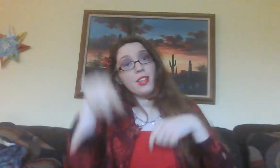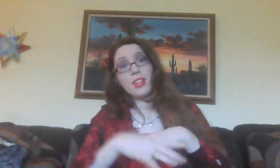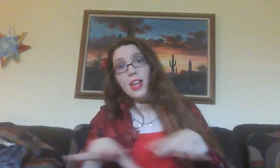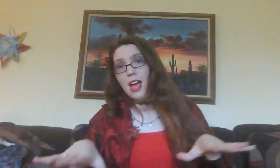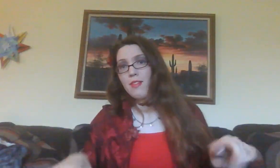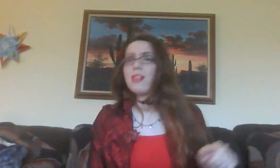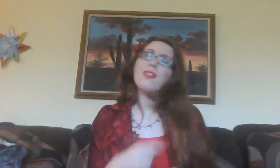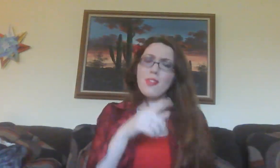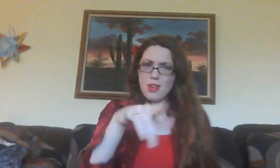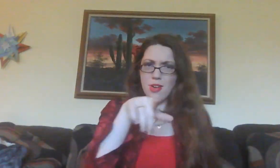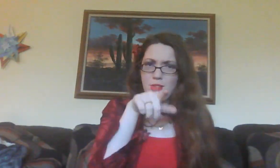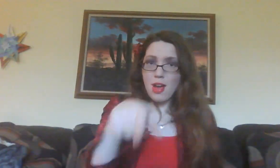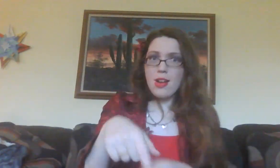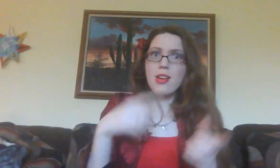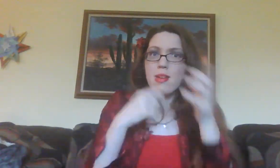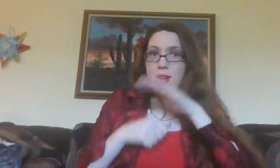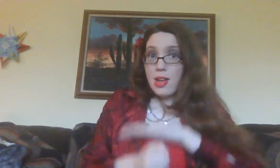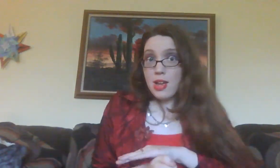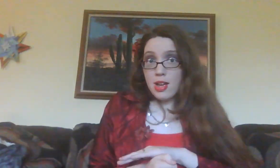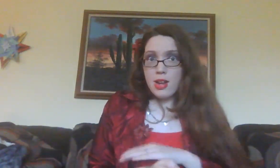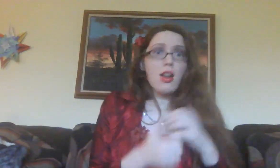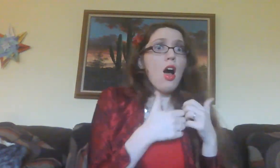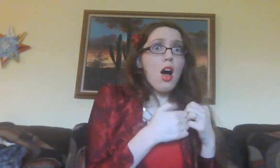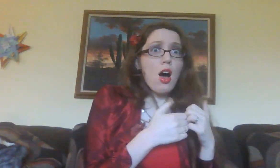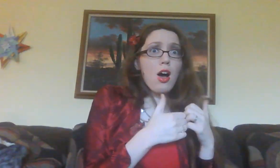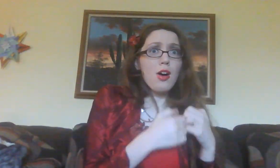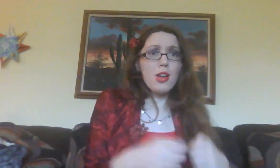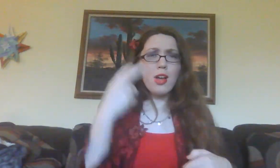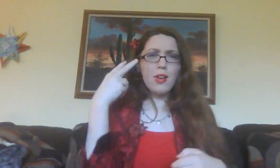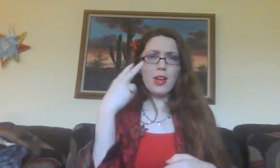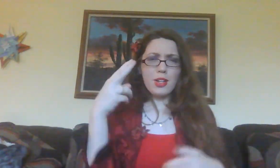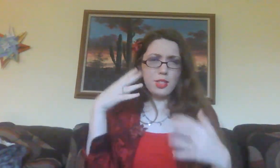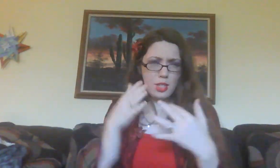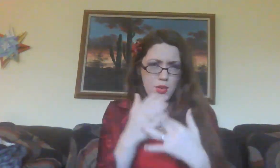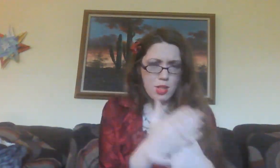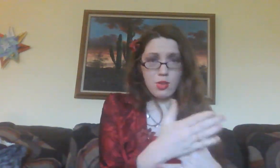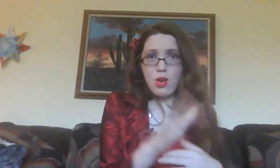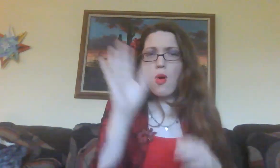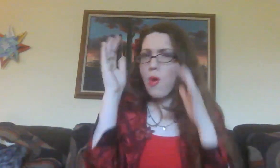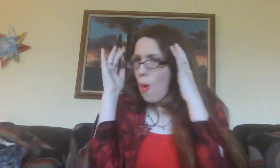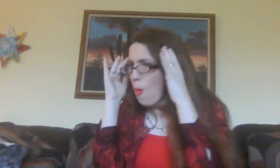and heaven to you. Try to keep it hidden. Honey, we can see right through you.